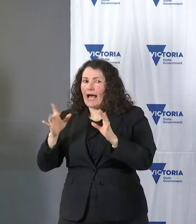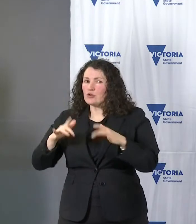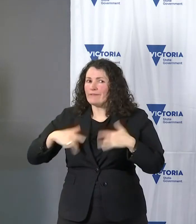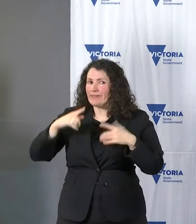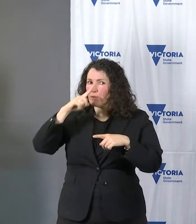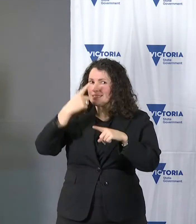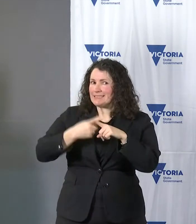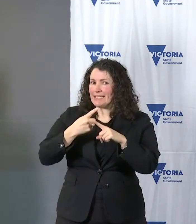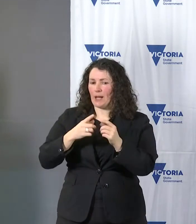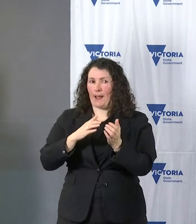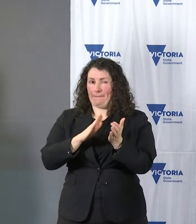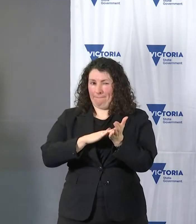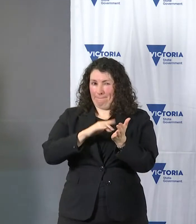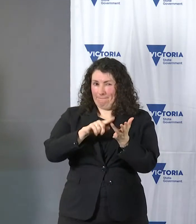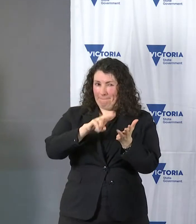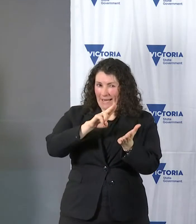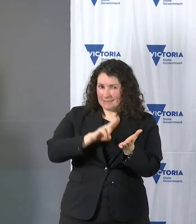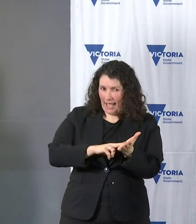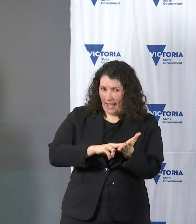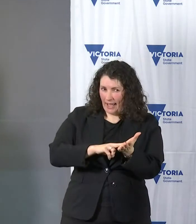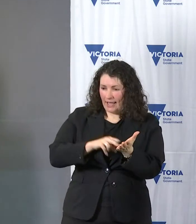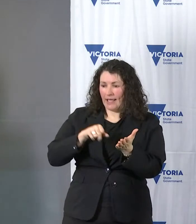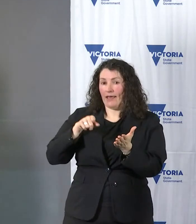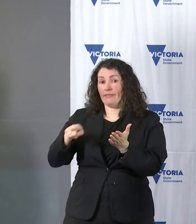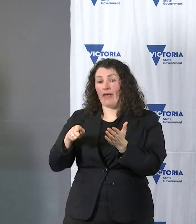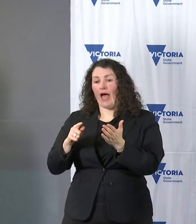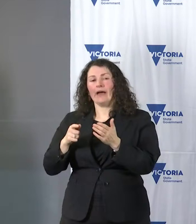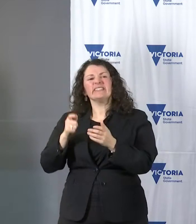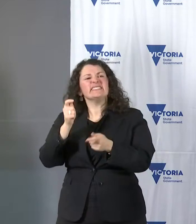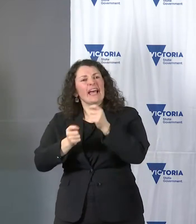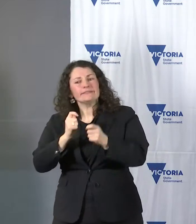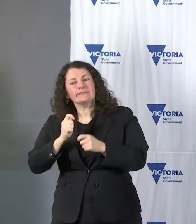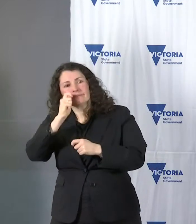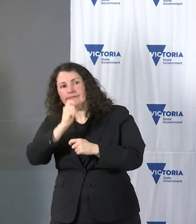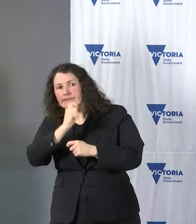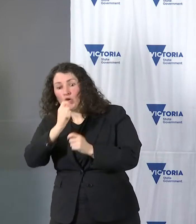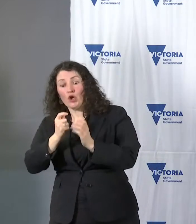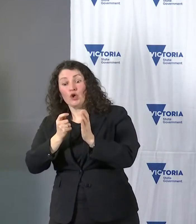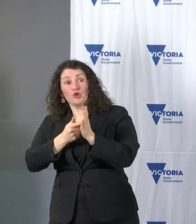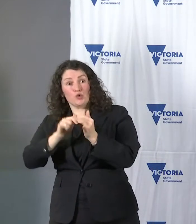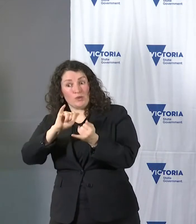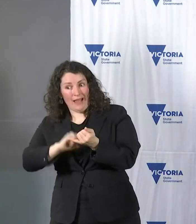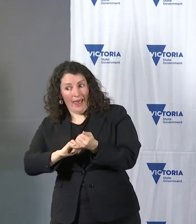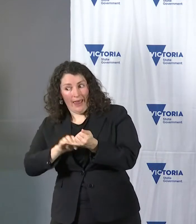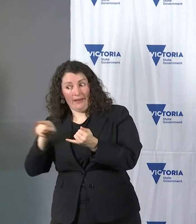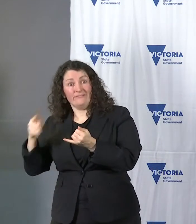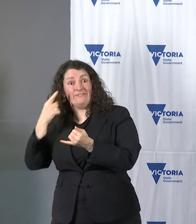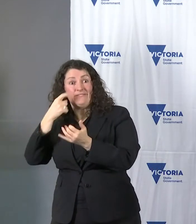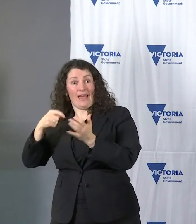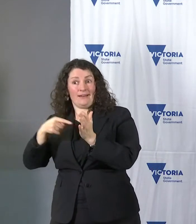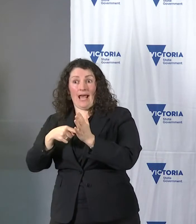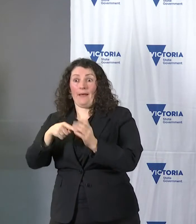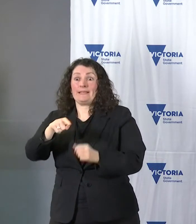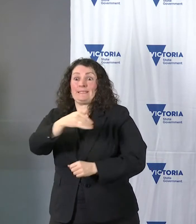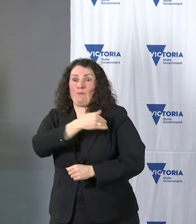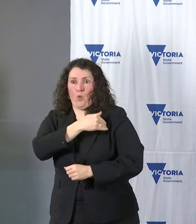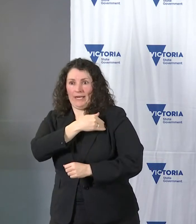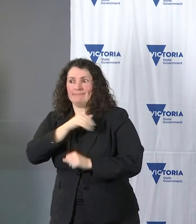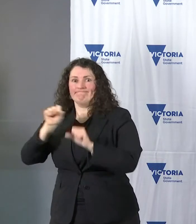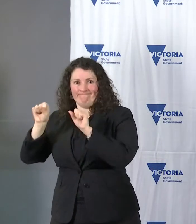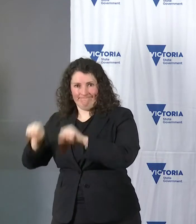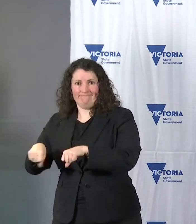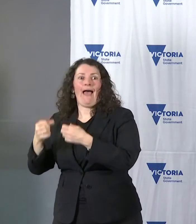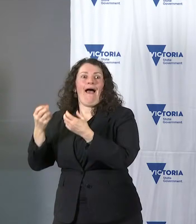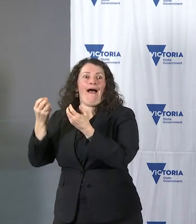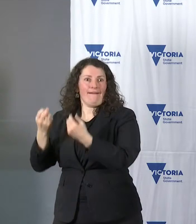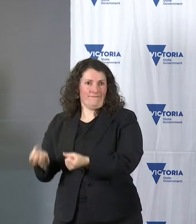tested Tuesday, and the positive result has come in this morning. Case interviews are underway to get